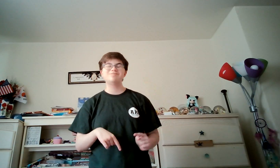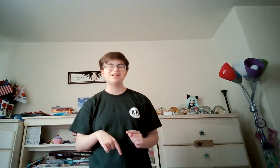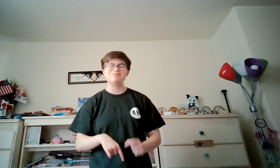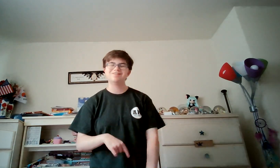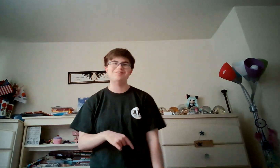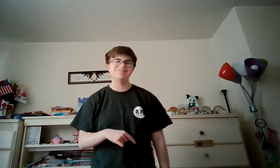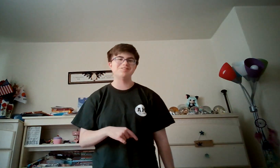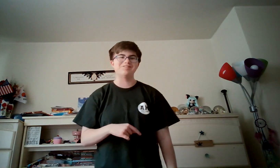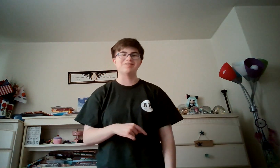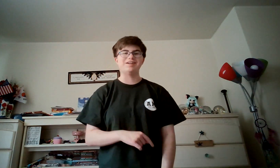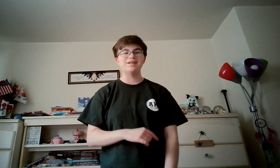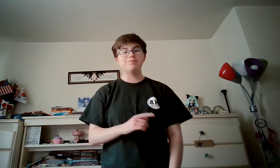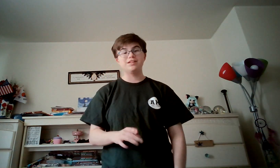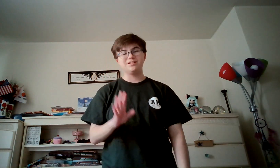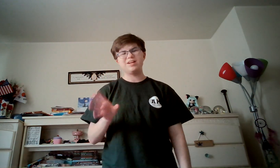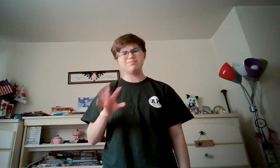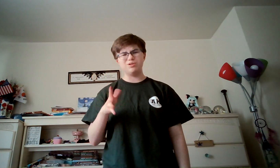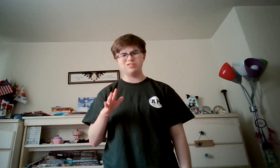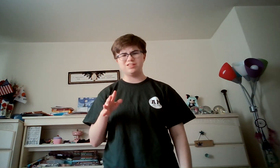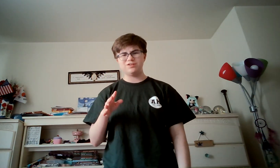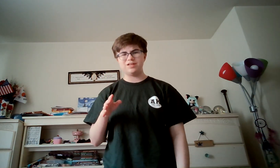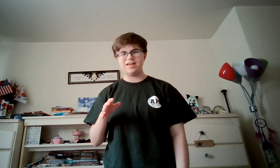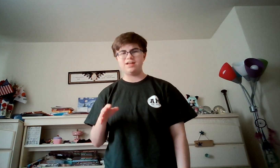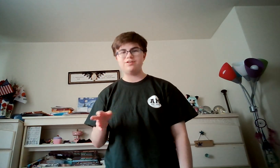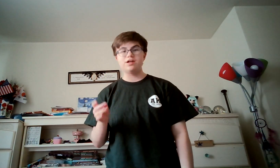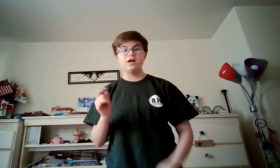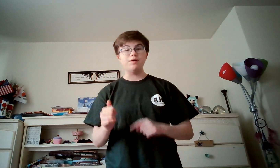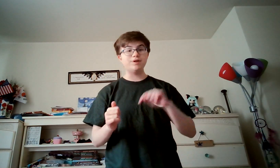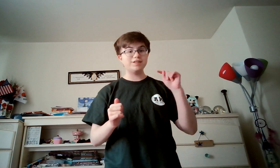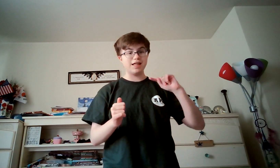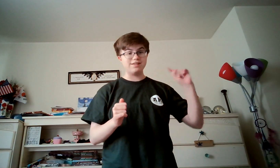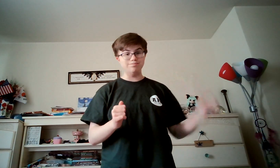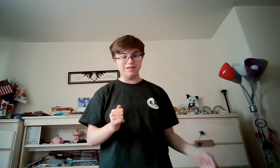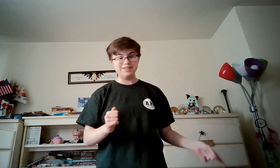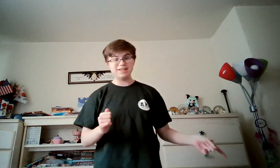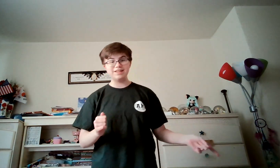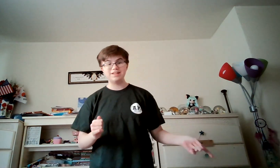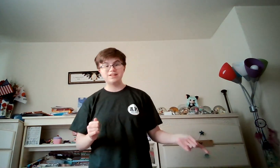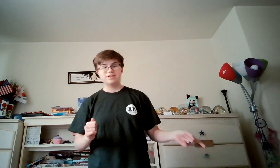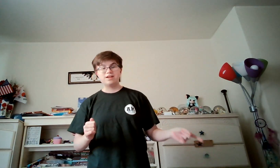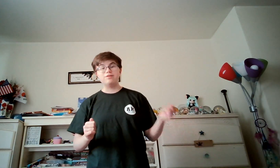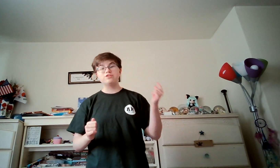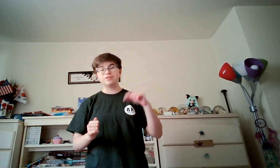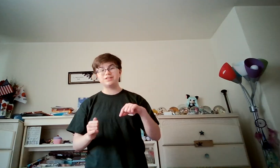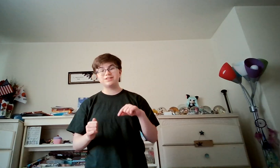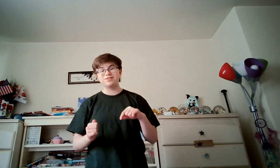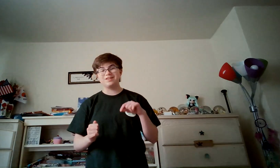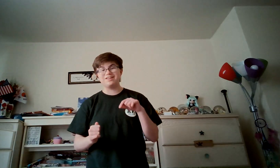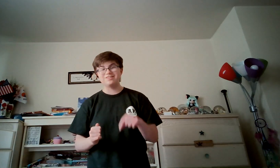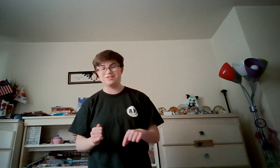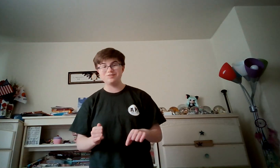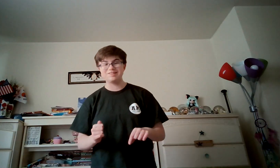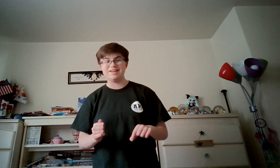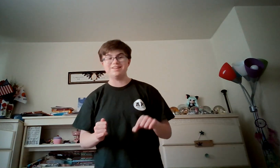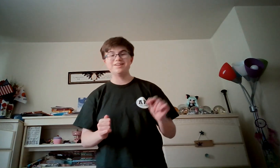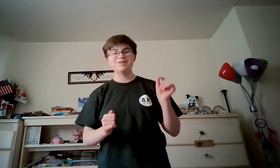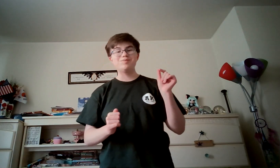I'm sore from karate. I'm mostly okay now. I went to class Monday, and I was going to go again Tuesday, but I